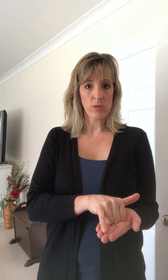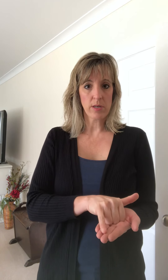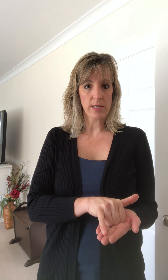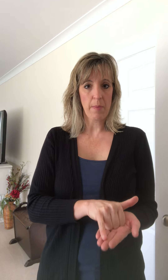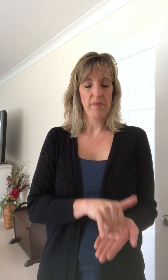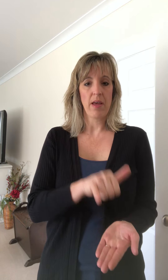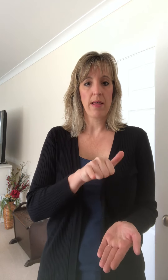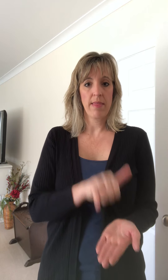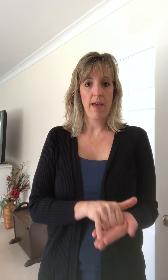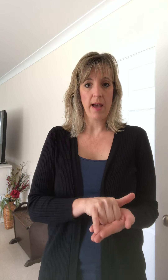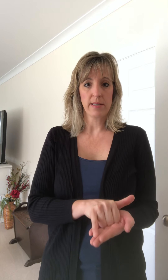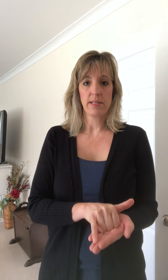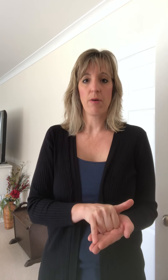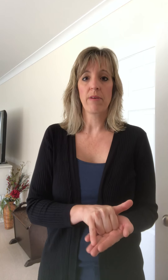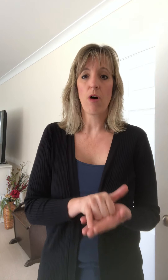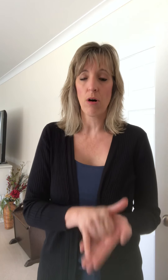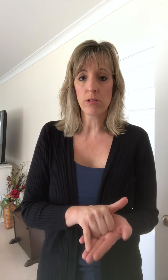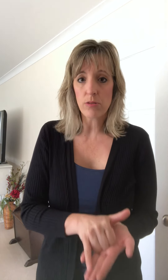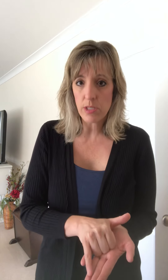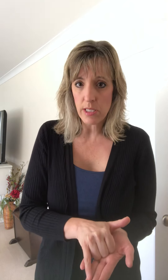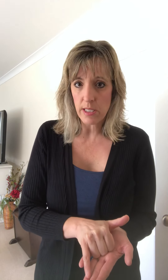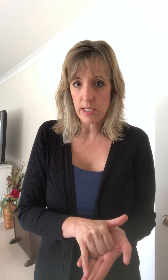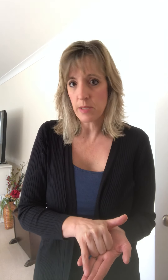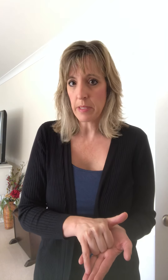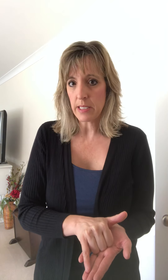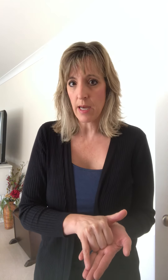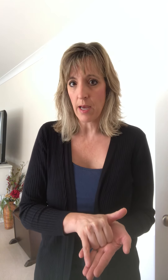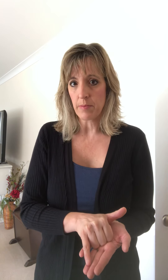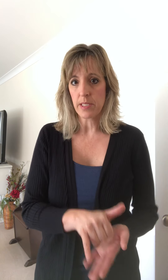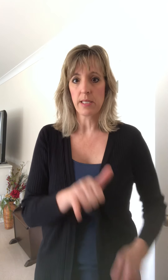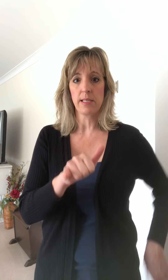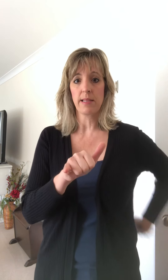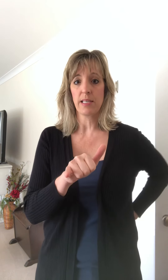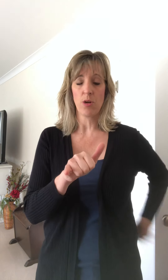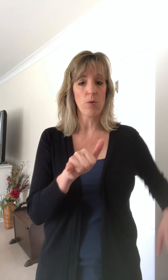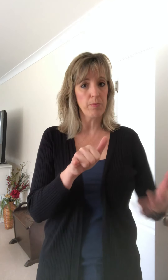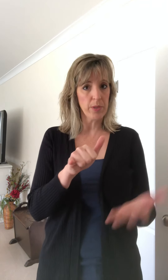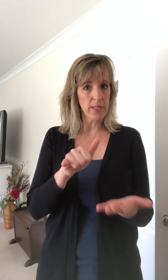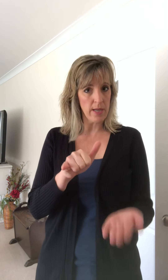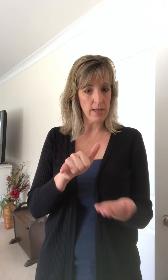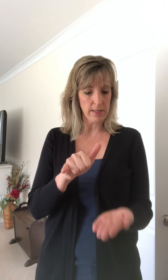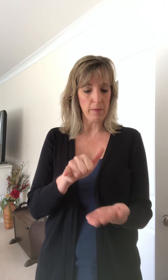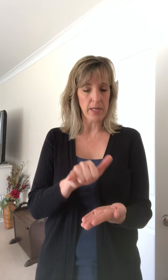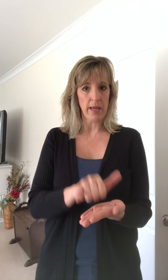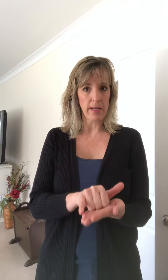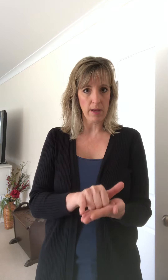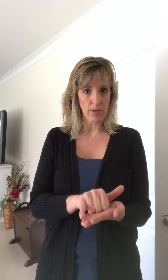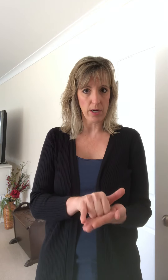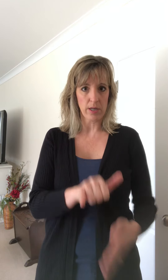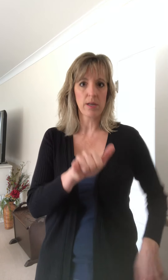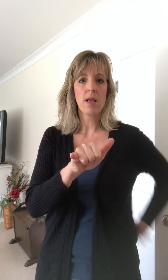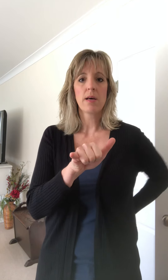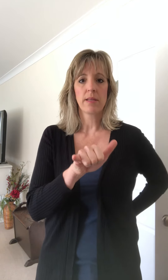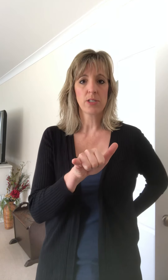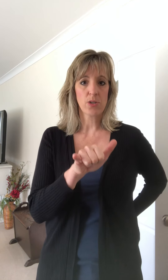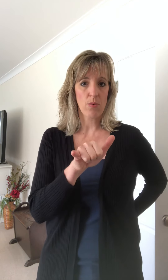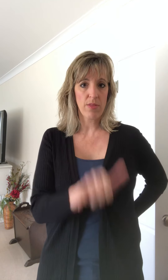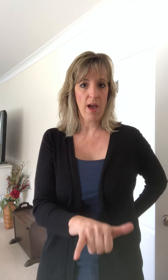on top of it. That. Now I've also seen this many times is that they don't put the non-dominant hand out there. They just go